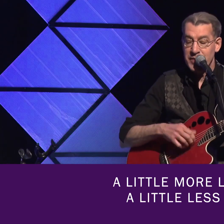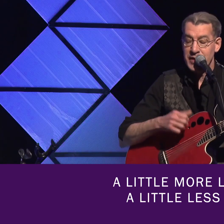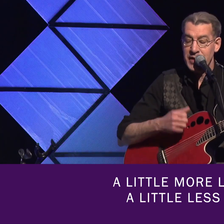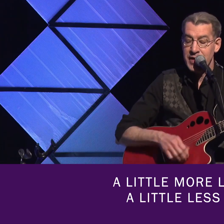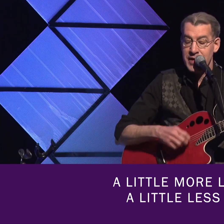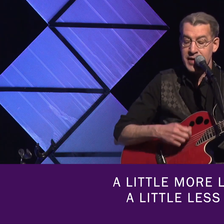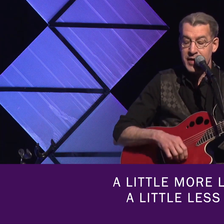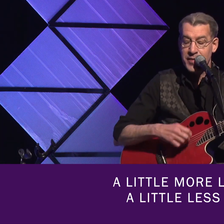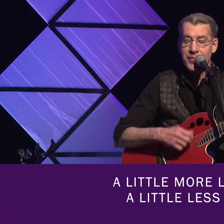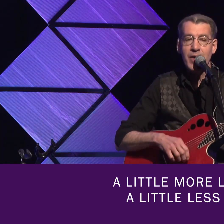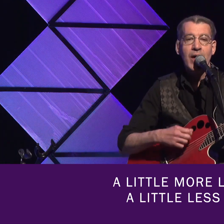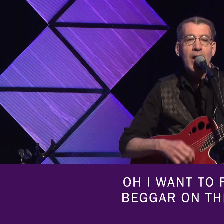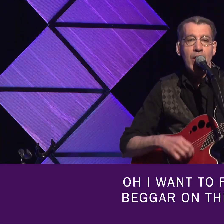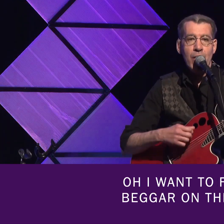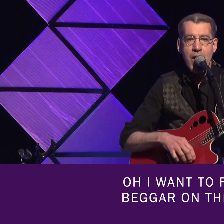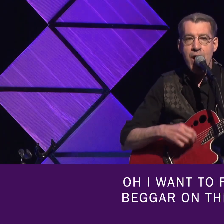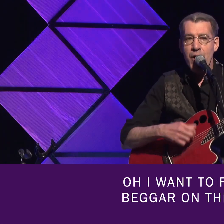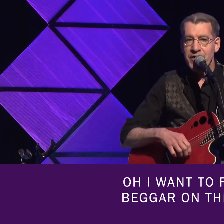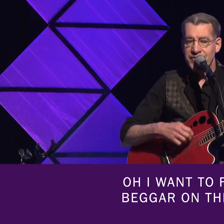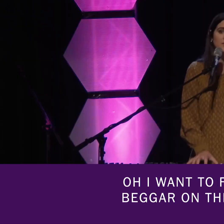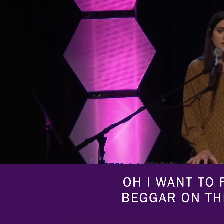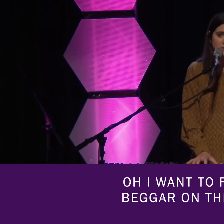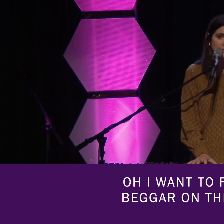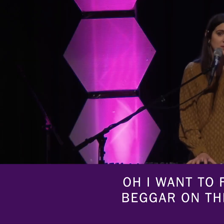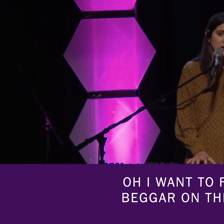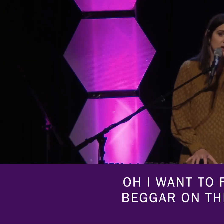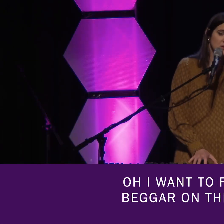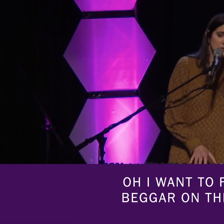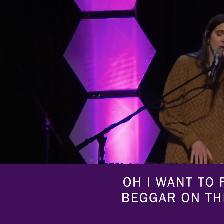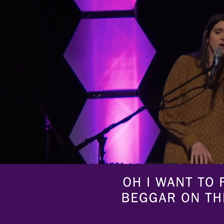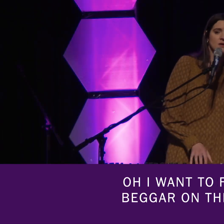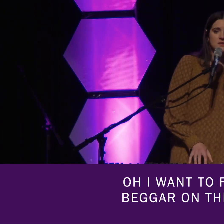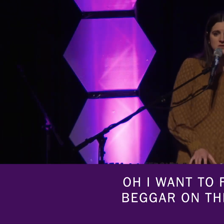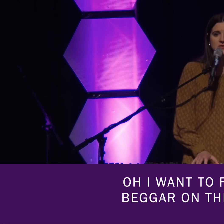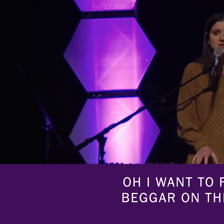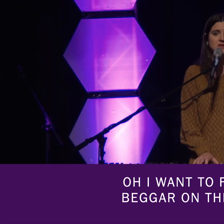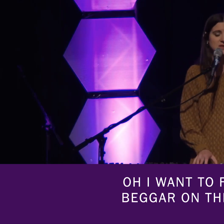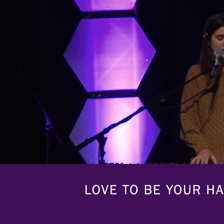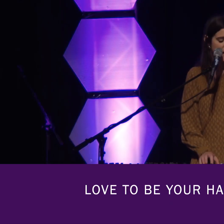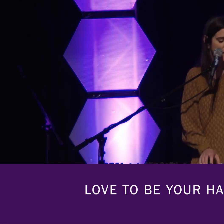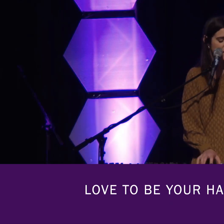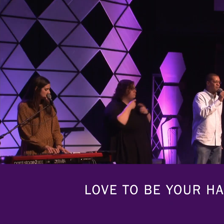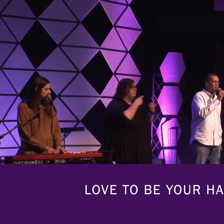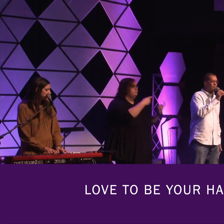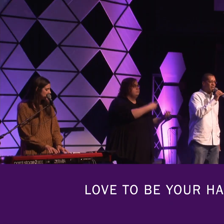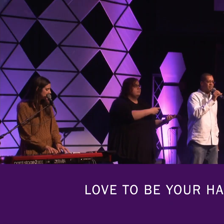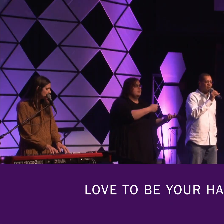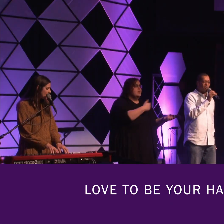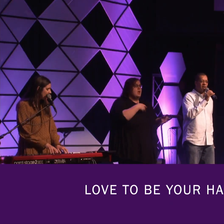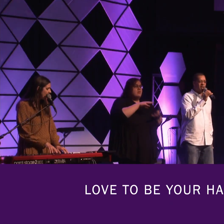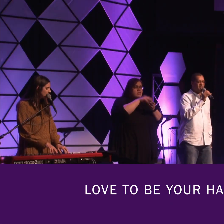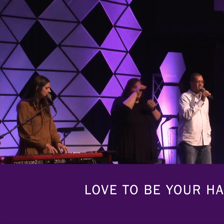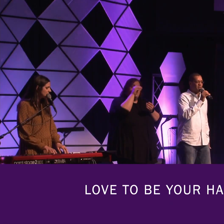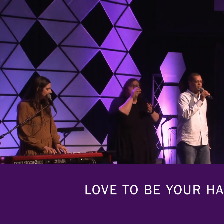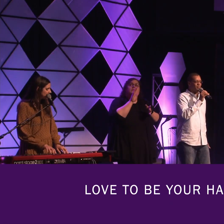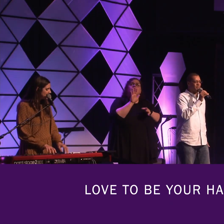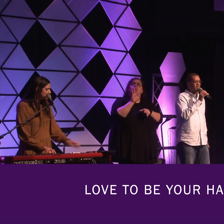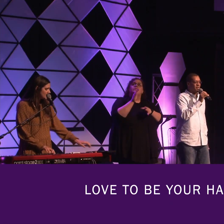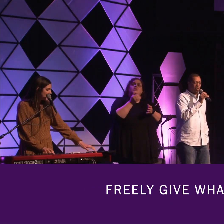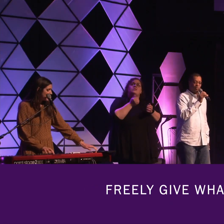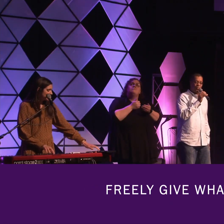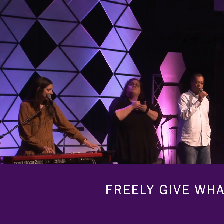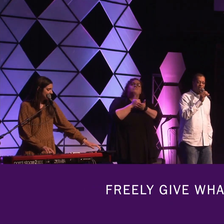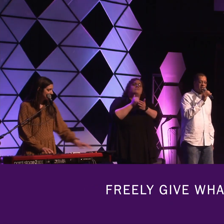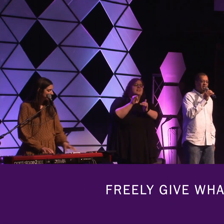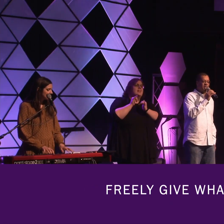like me. Oh, to feed the beggar on the street, love to be your hands and